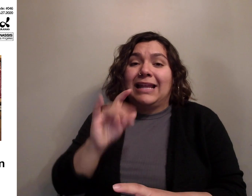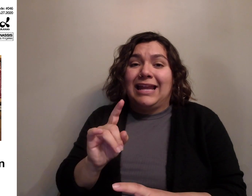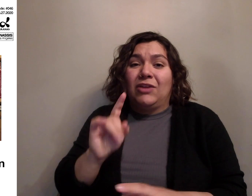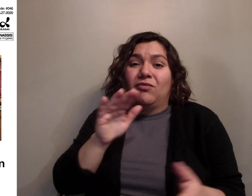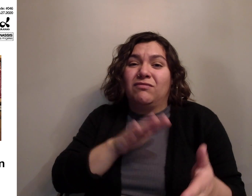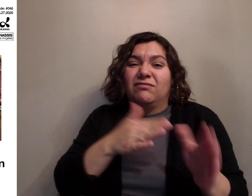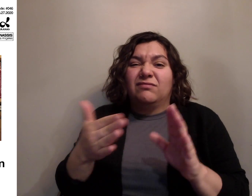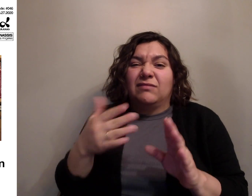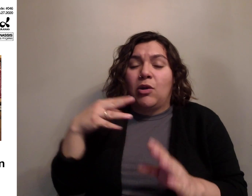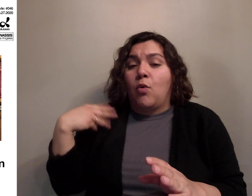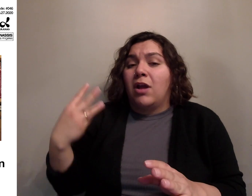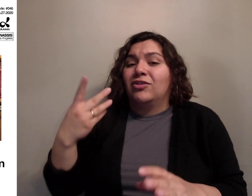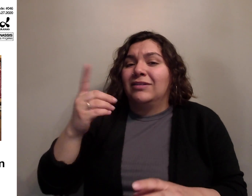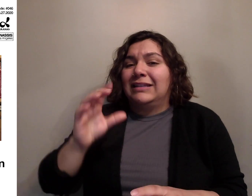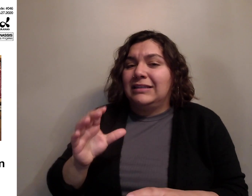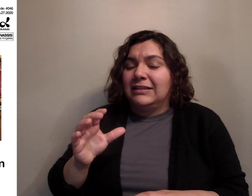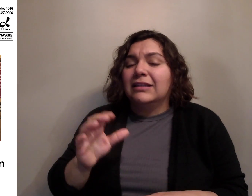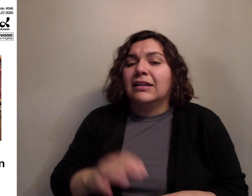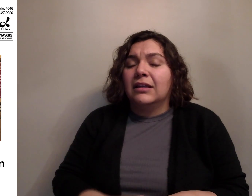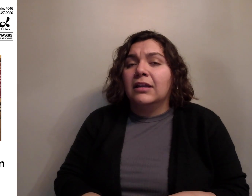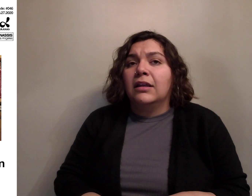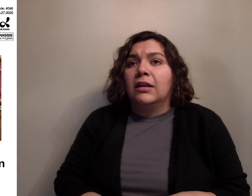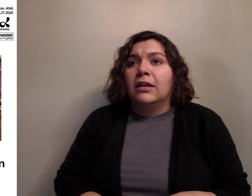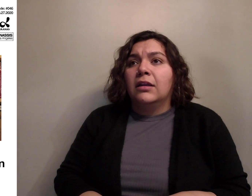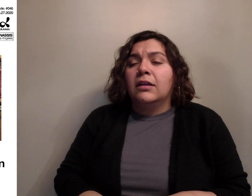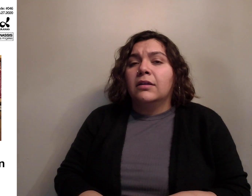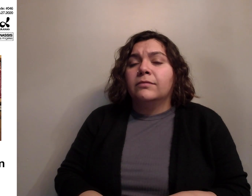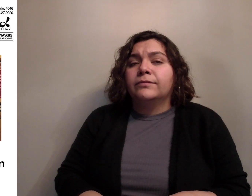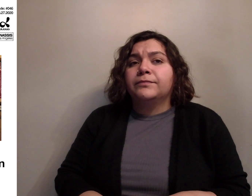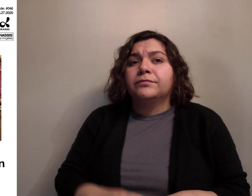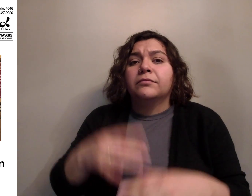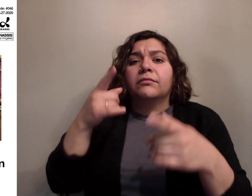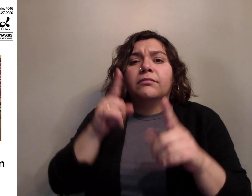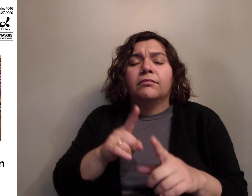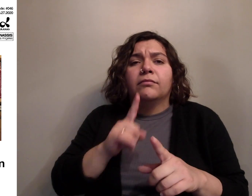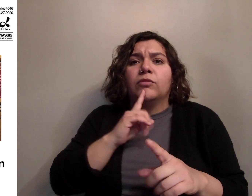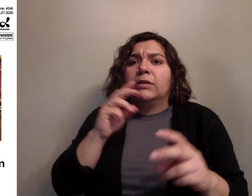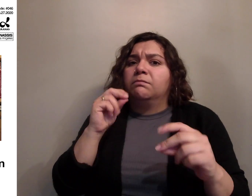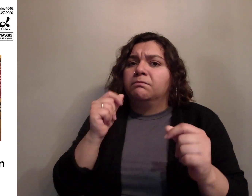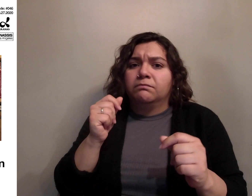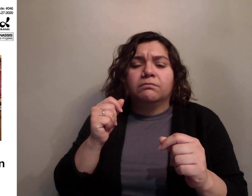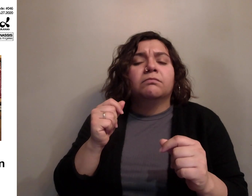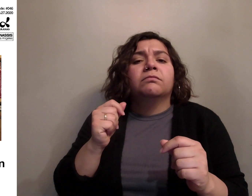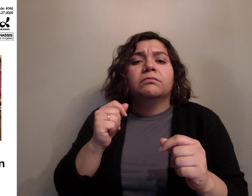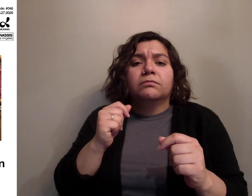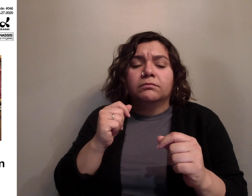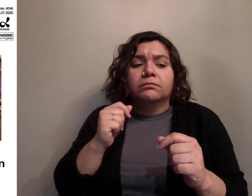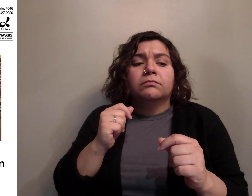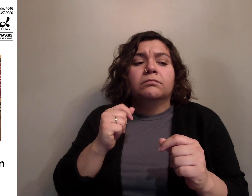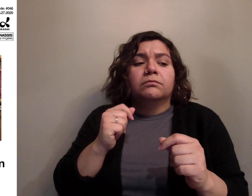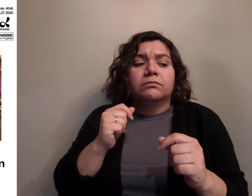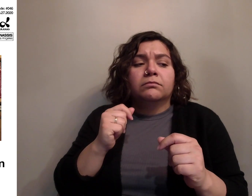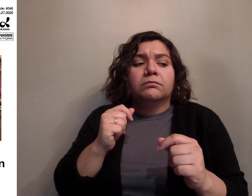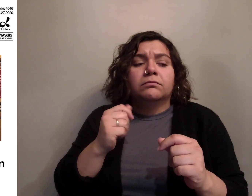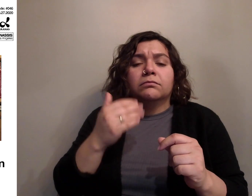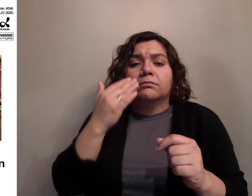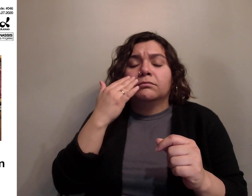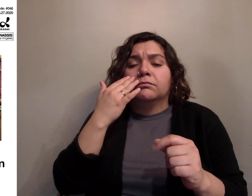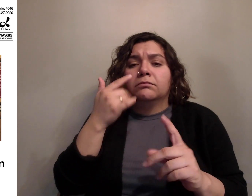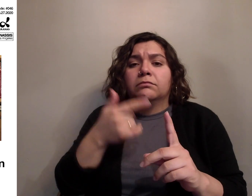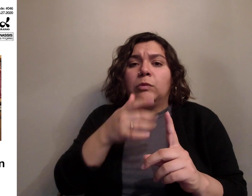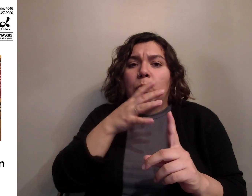who was 91, died in Washington, D.C. And it happened quite suddenly,